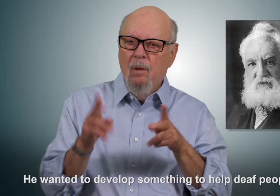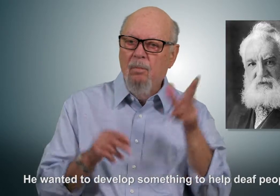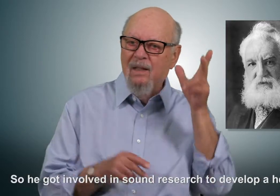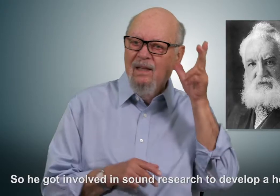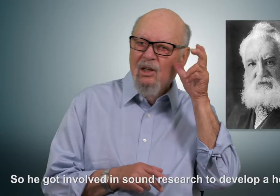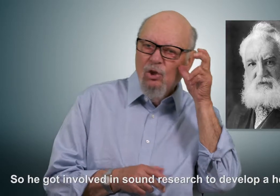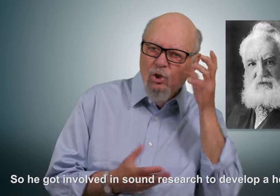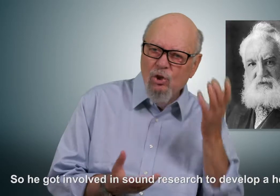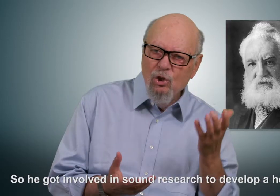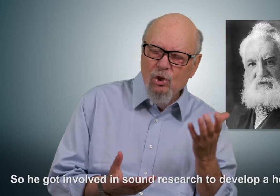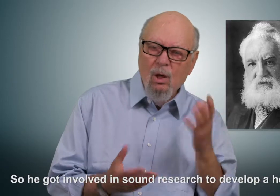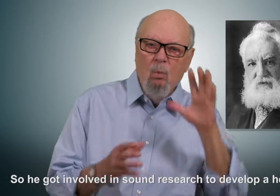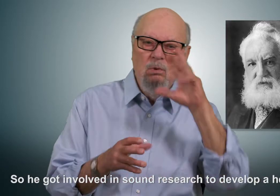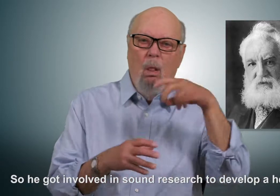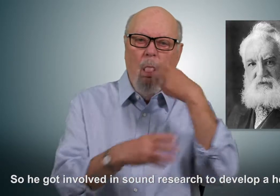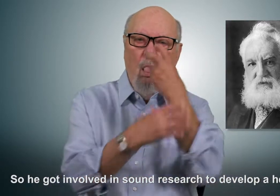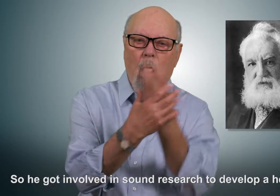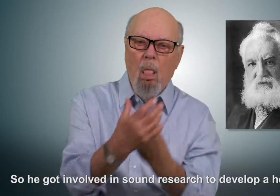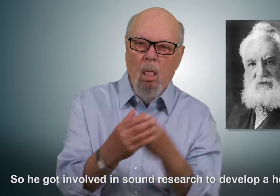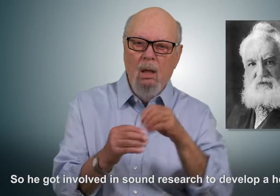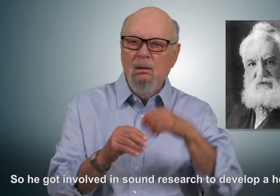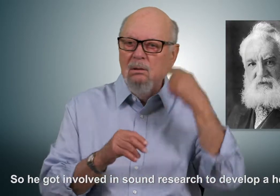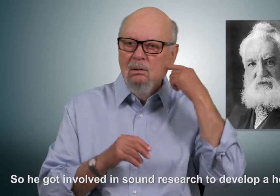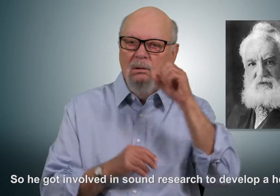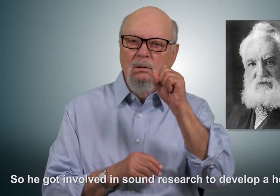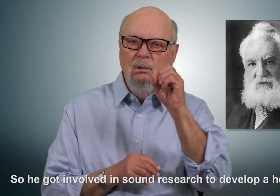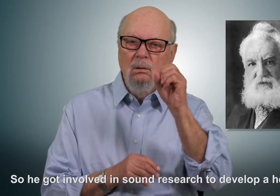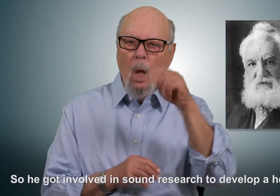So, he got involved in sound research to develop a hearing aid.